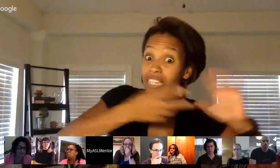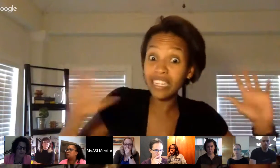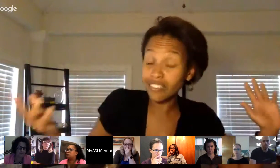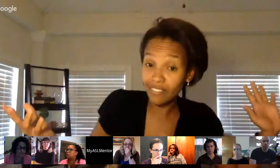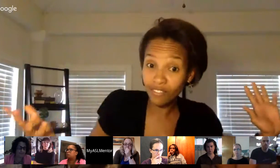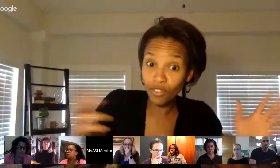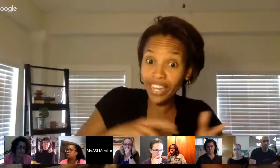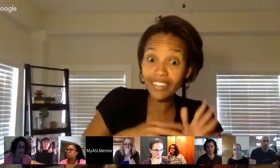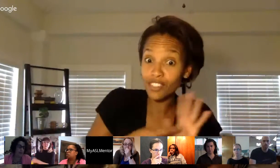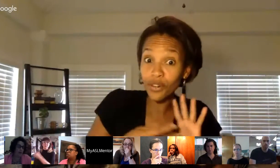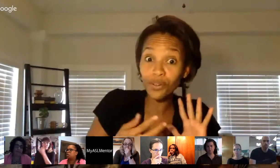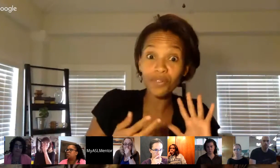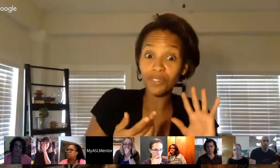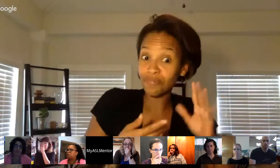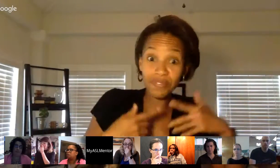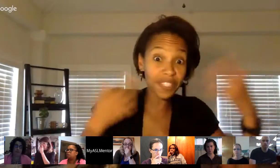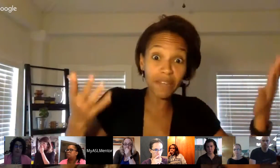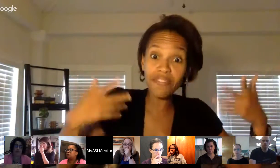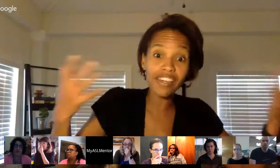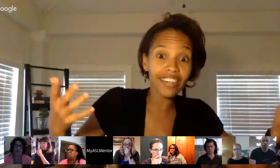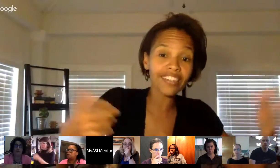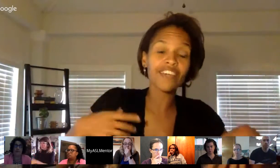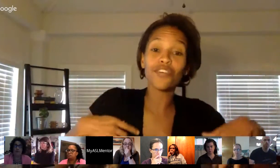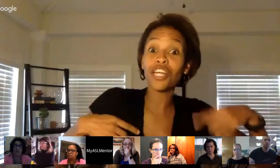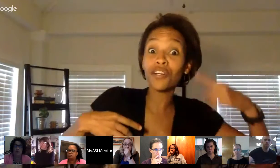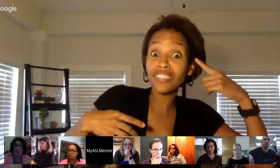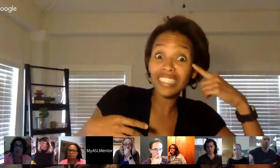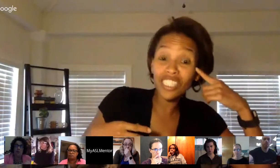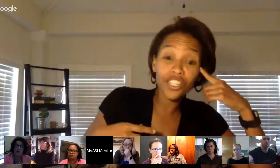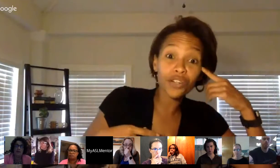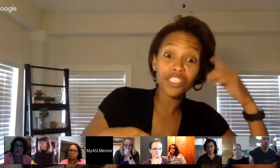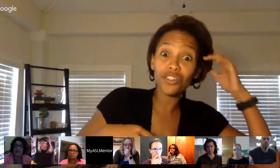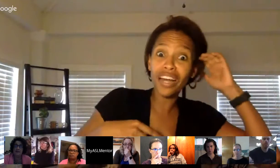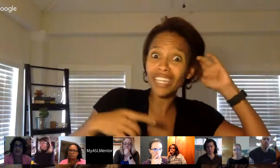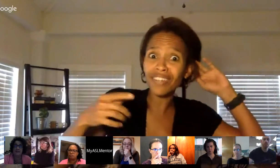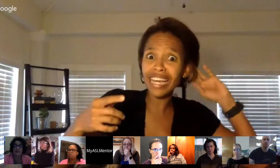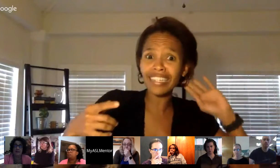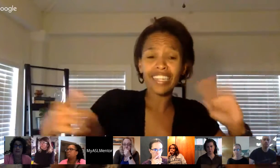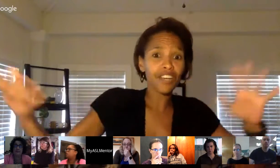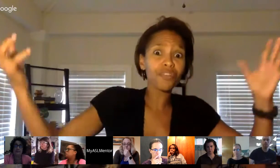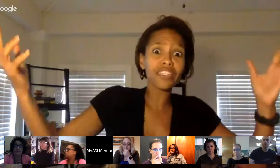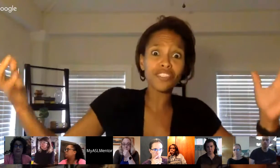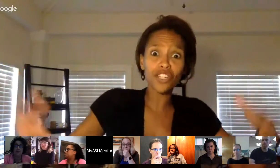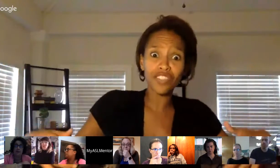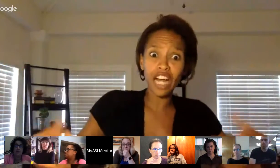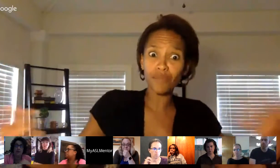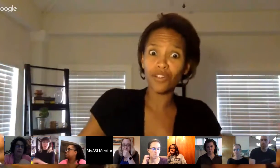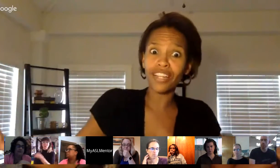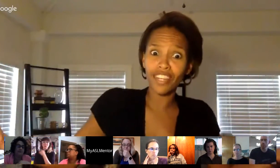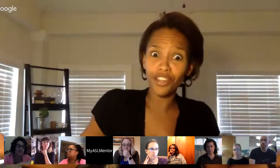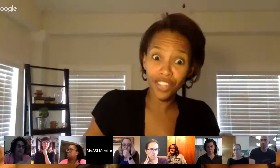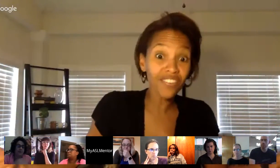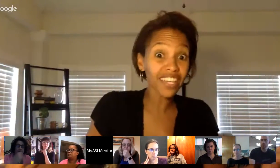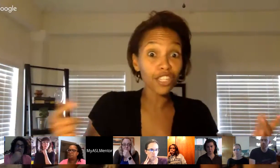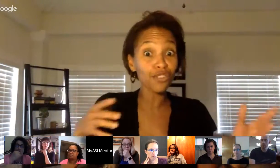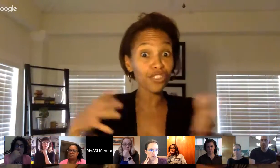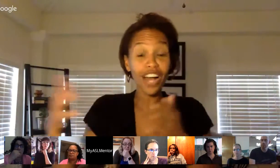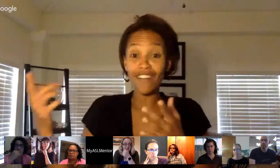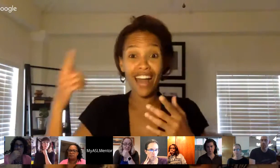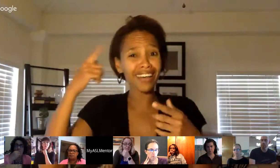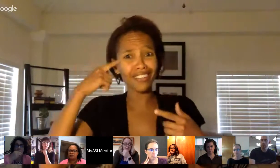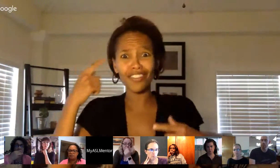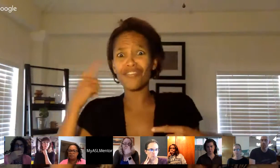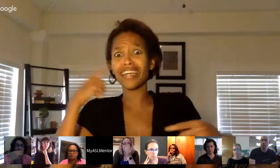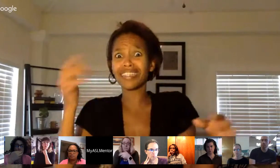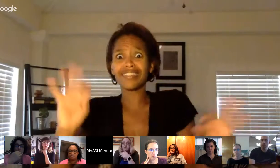exact meaning, right? So same thing, you hear, you know, you're not giving that, it really deserves a lot more credit than you're giving it. You still